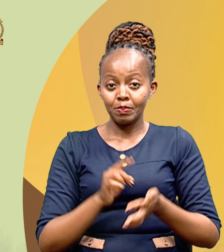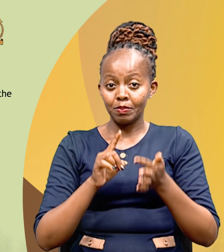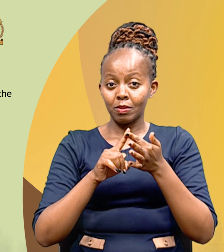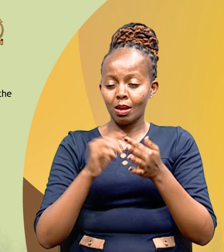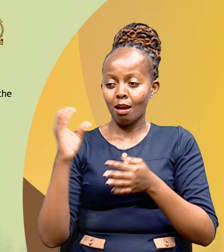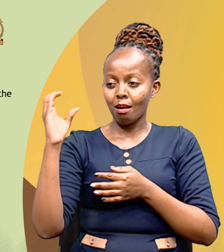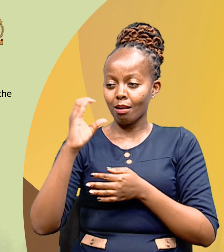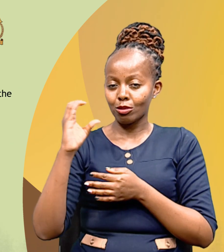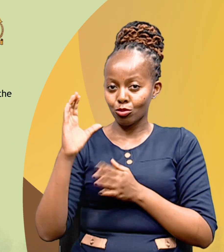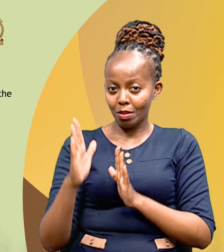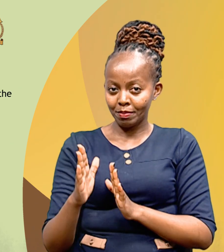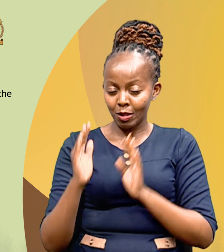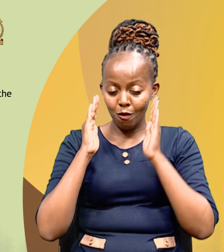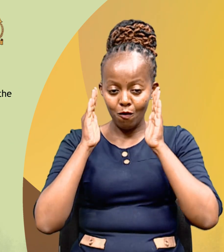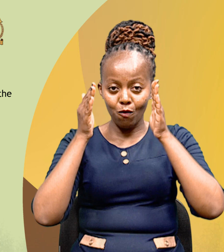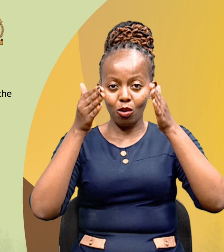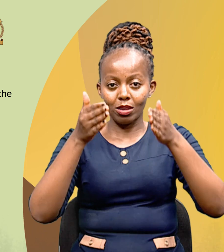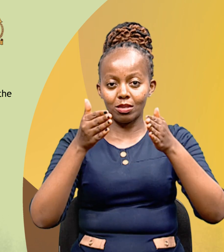customer focus,